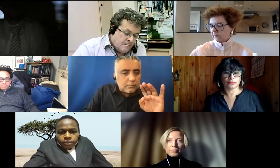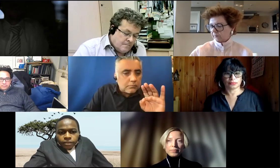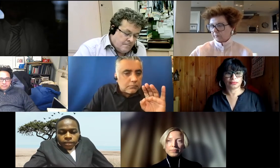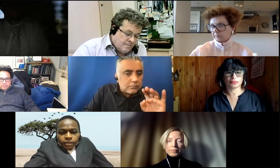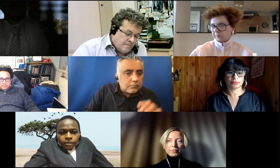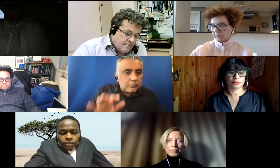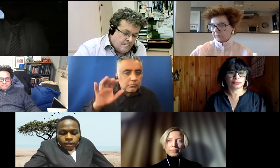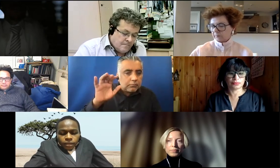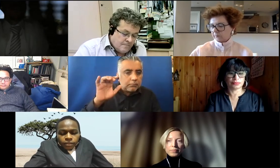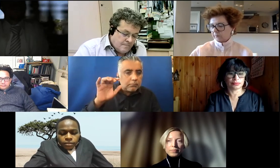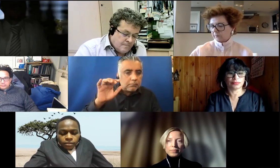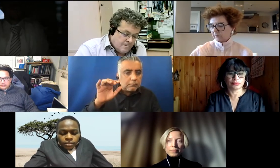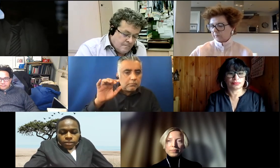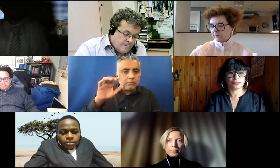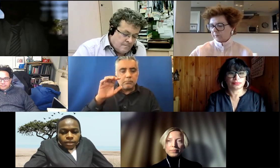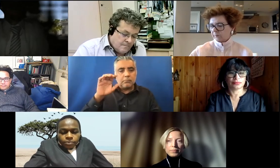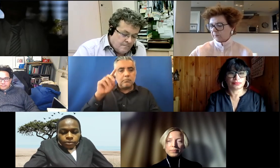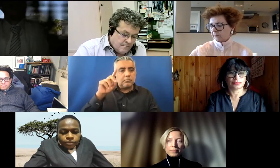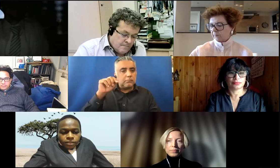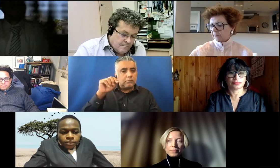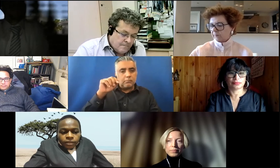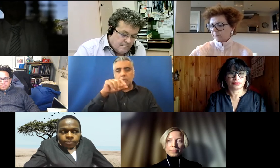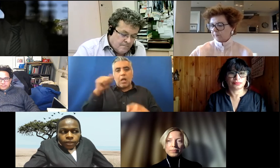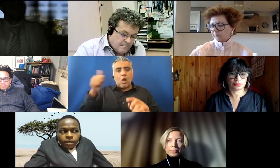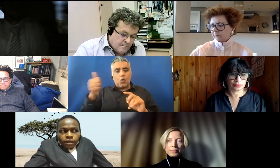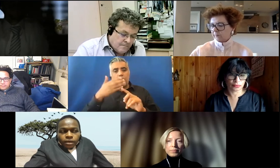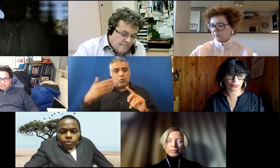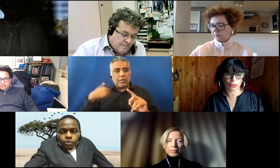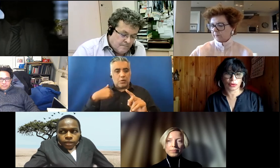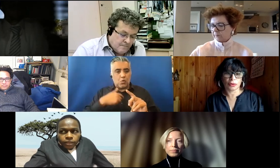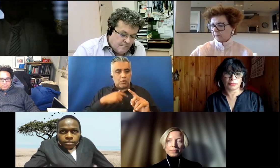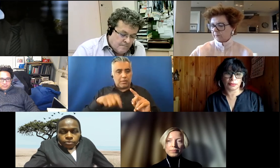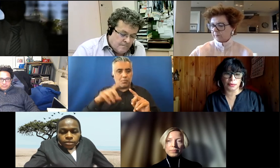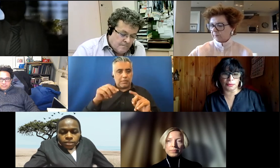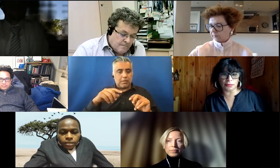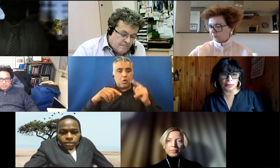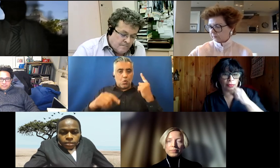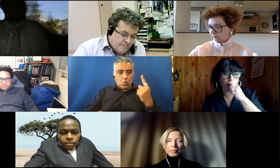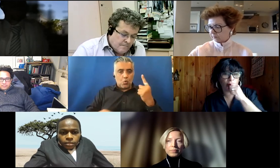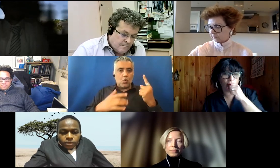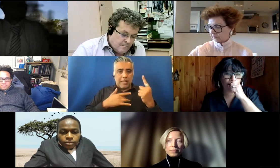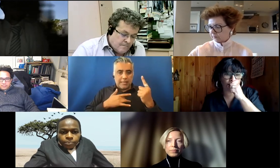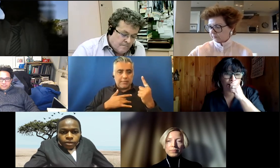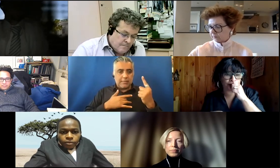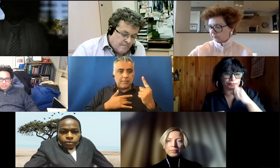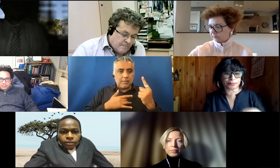Yeah, thanks, Daniel. I think, I mean, there's a couple of things here. One is the research